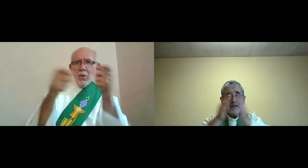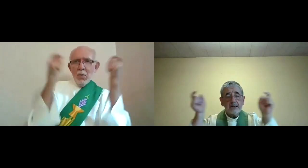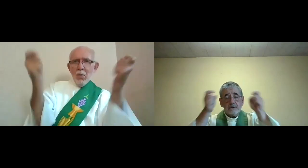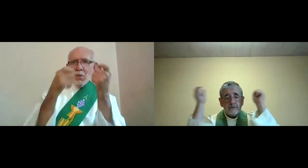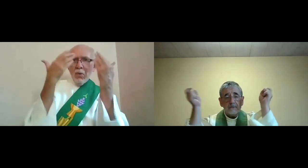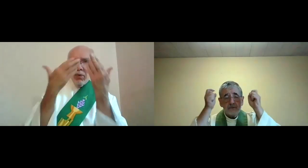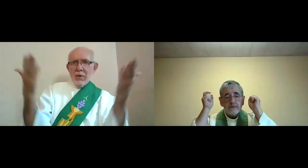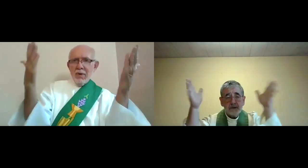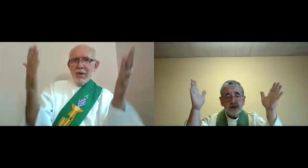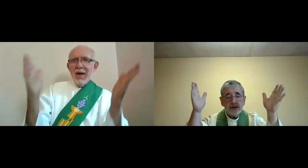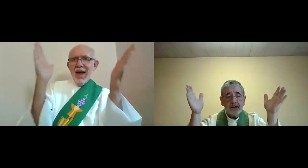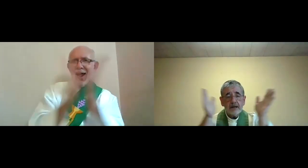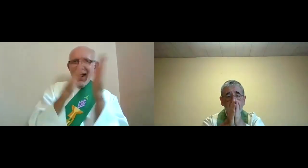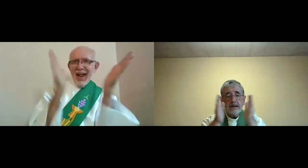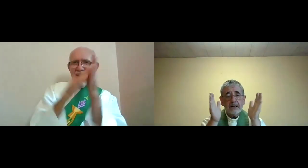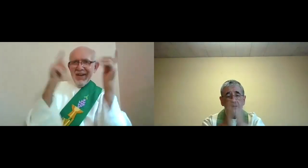Alleluia.